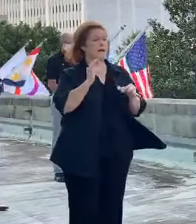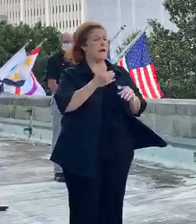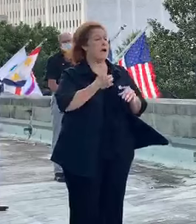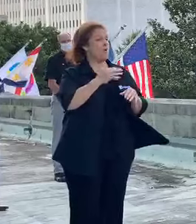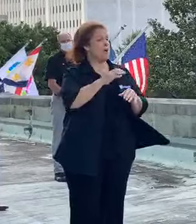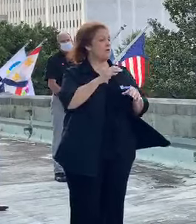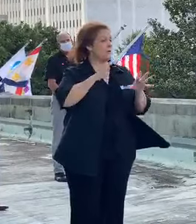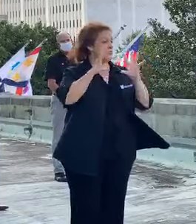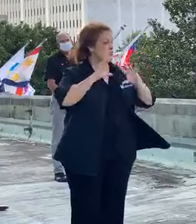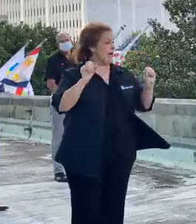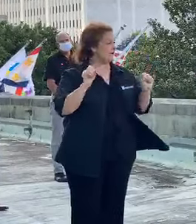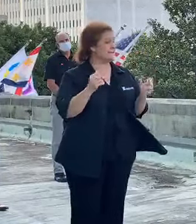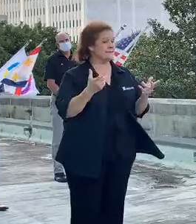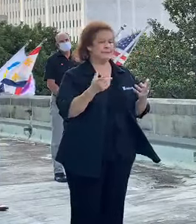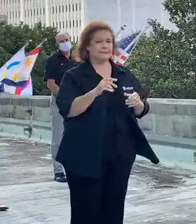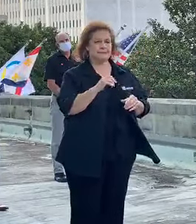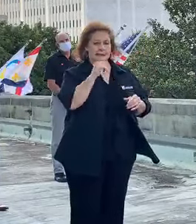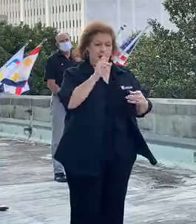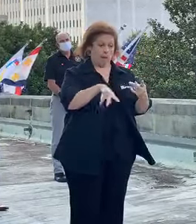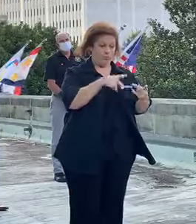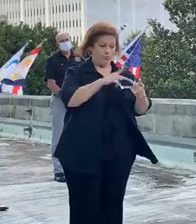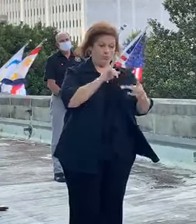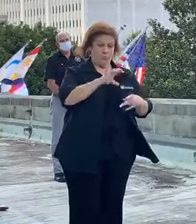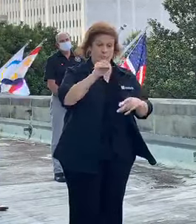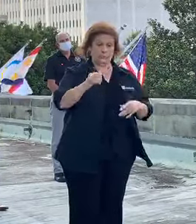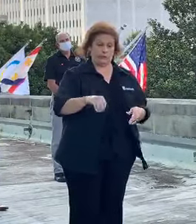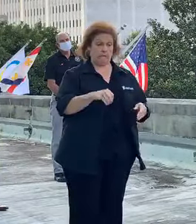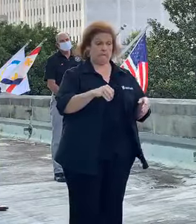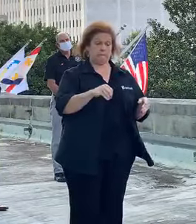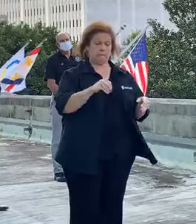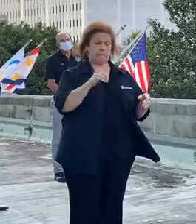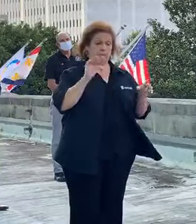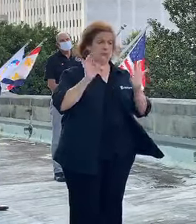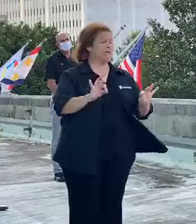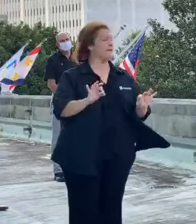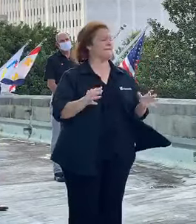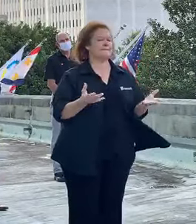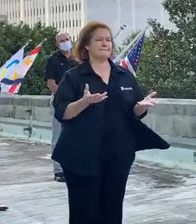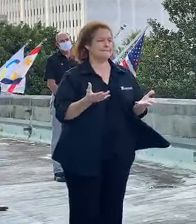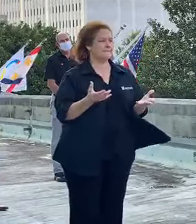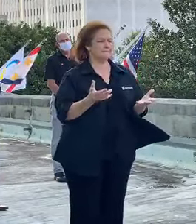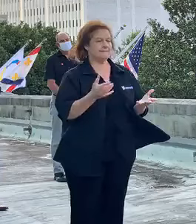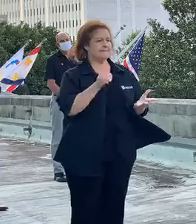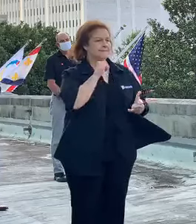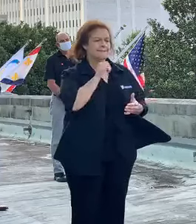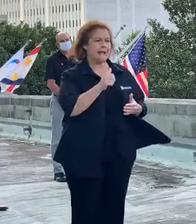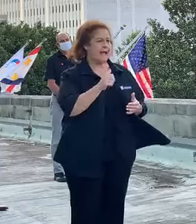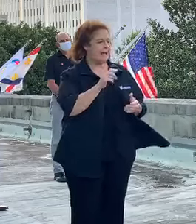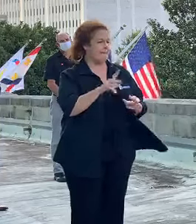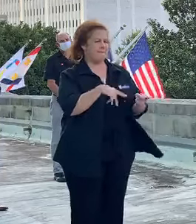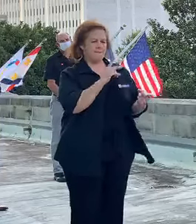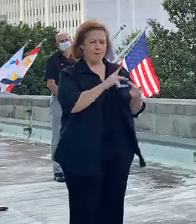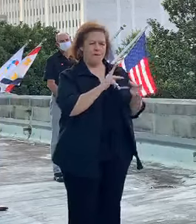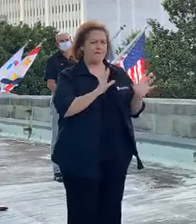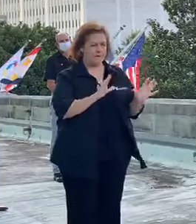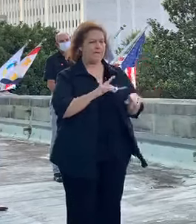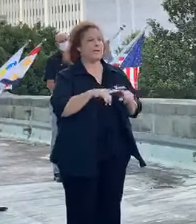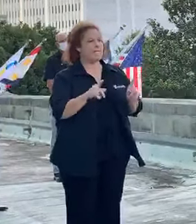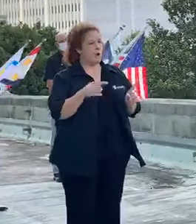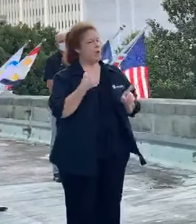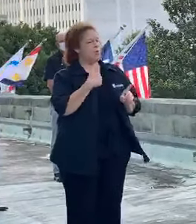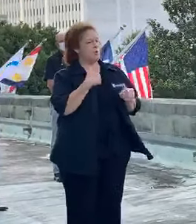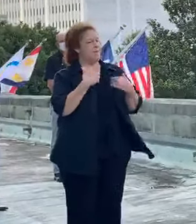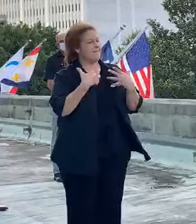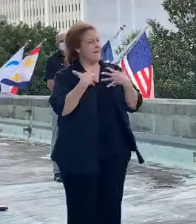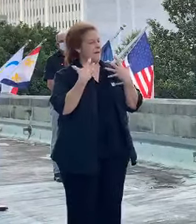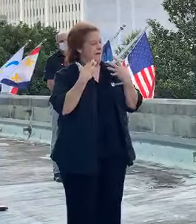president, there is no perfect plan, right? There's no perfect plan. But we have confidence